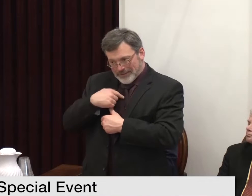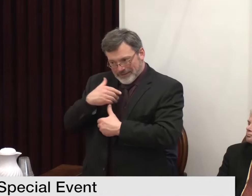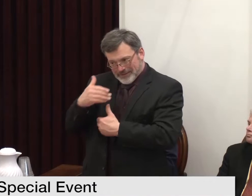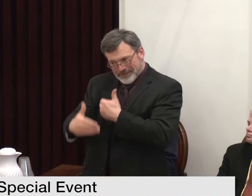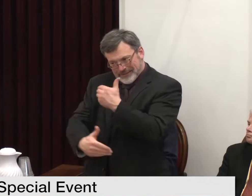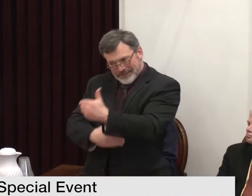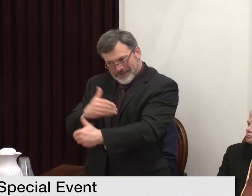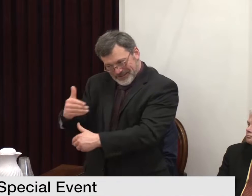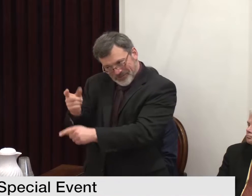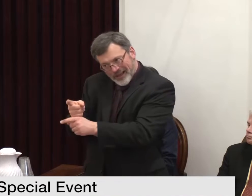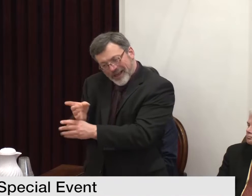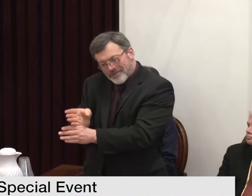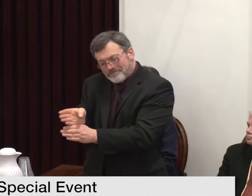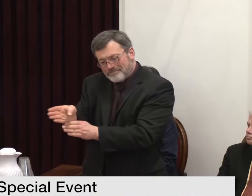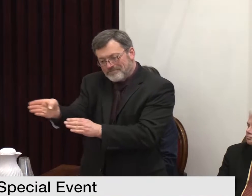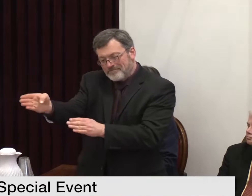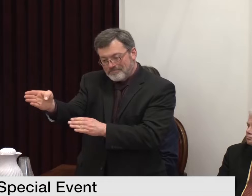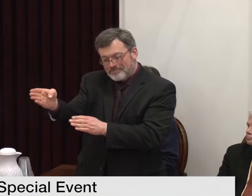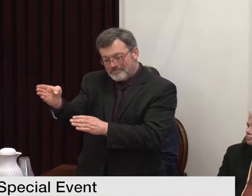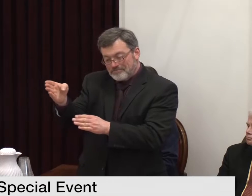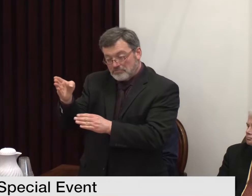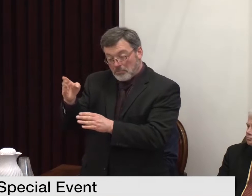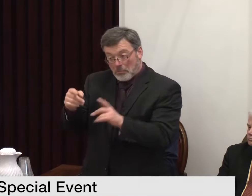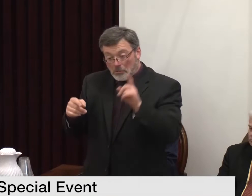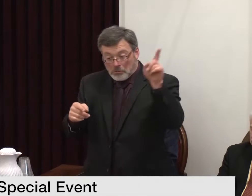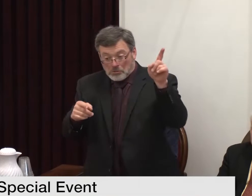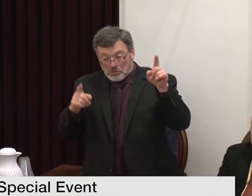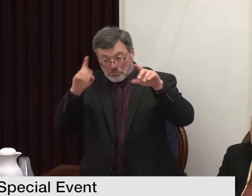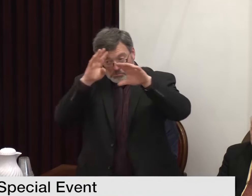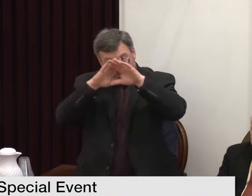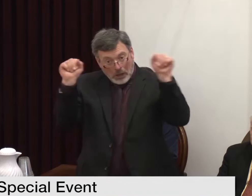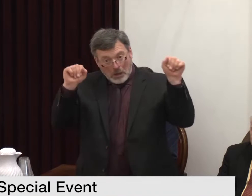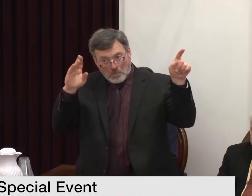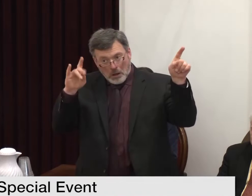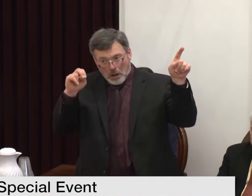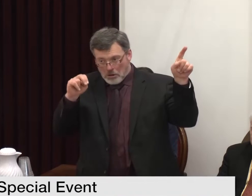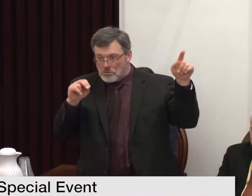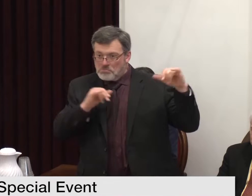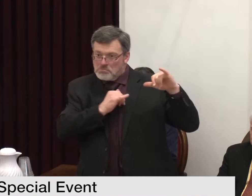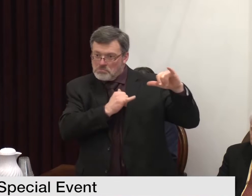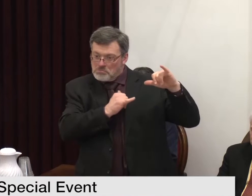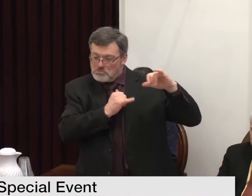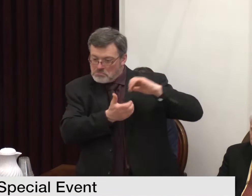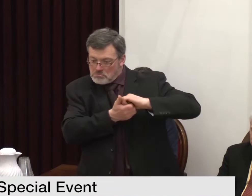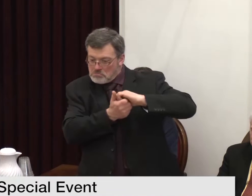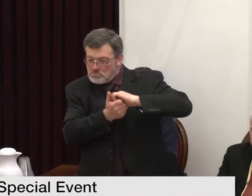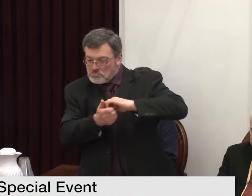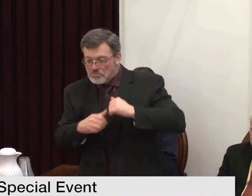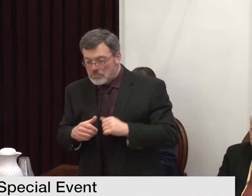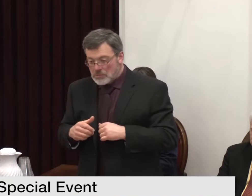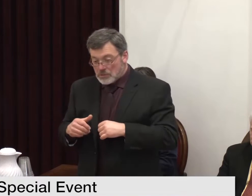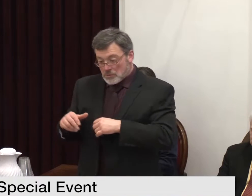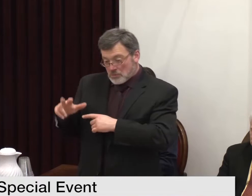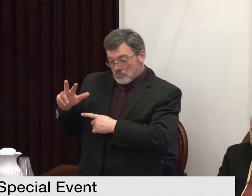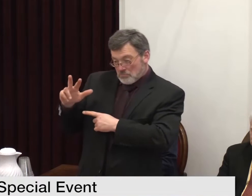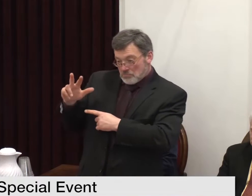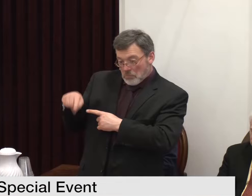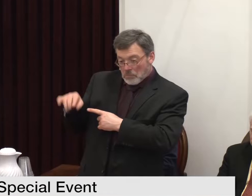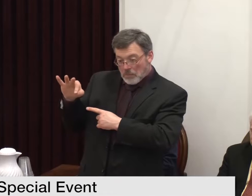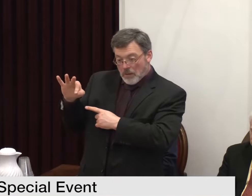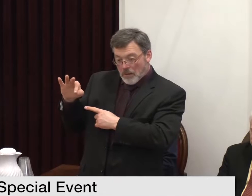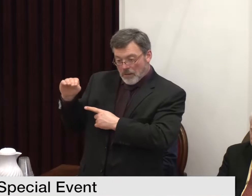administration to do more. So my budget includes $3.9 million to transition to these new